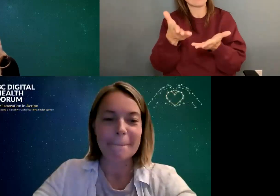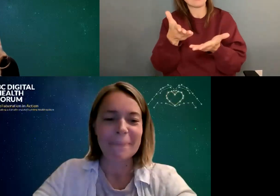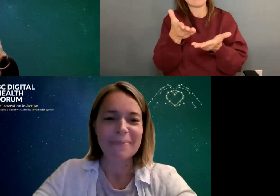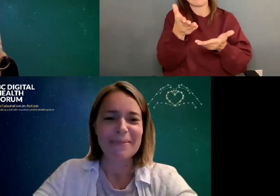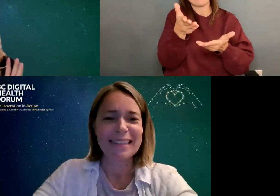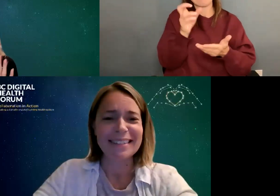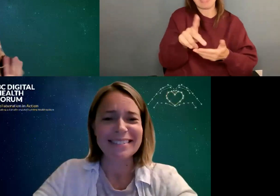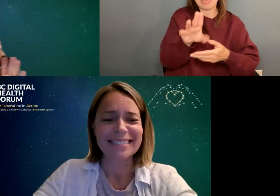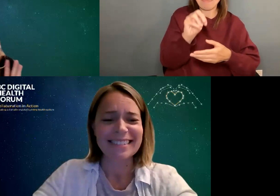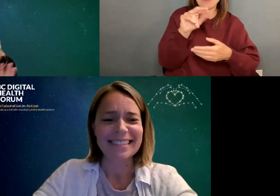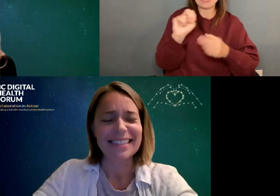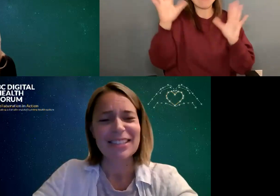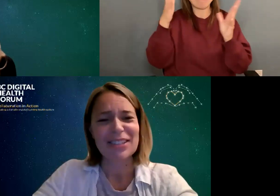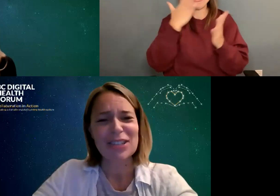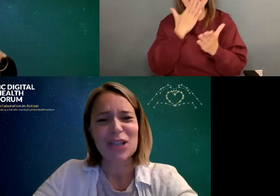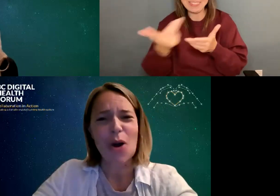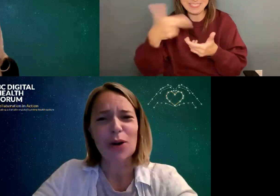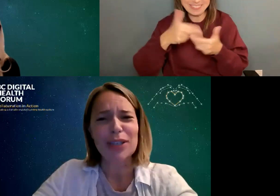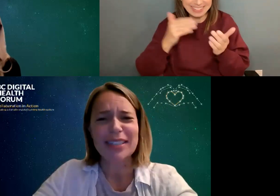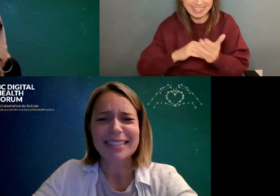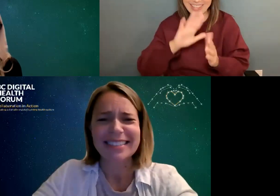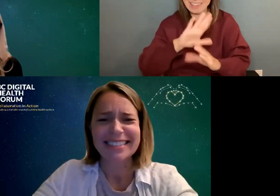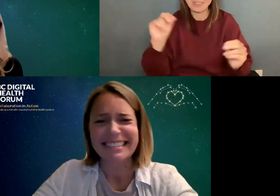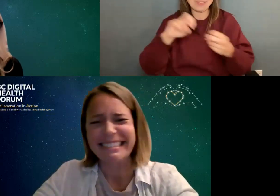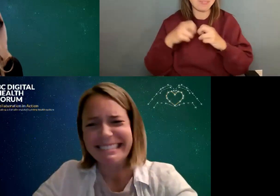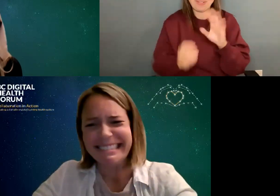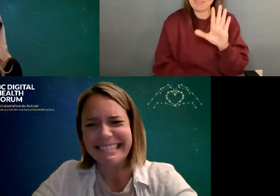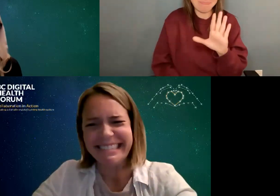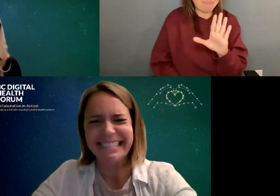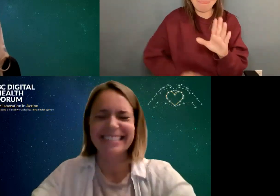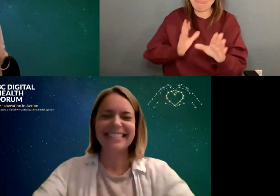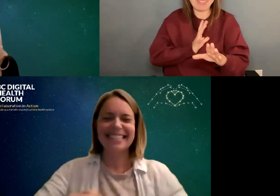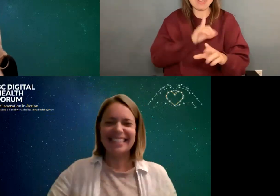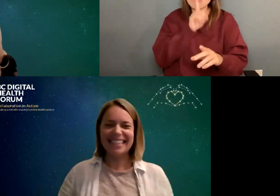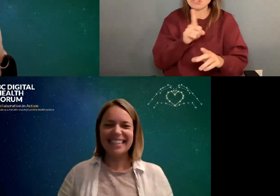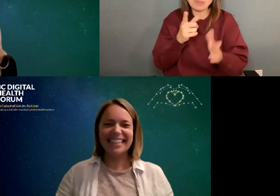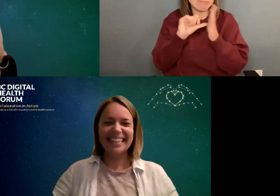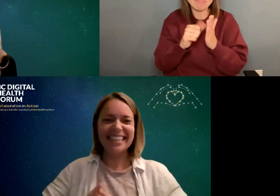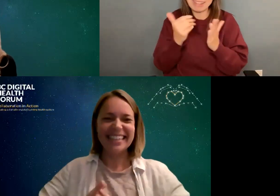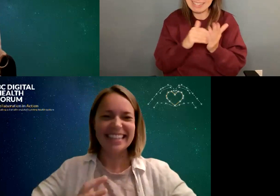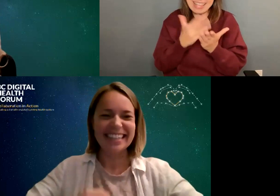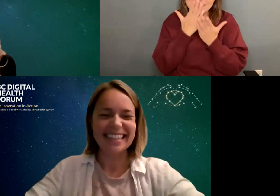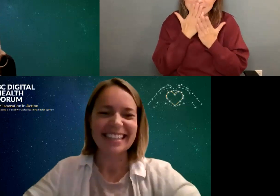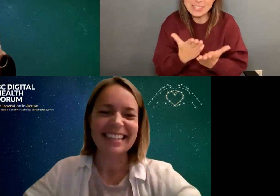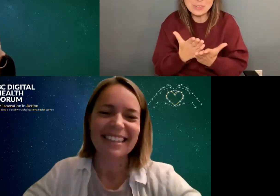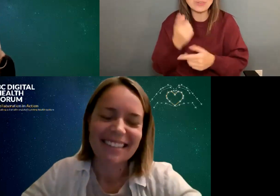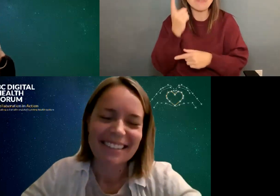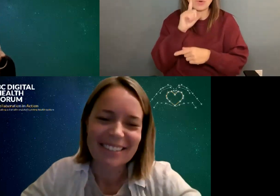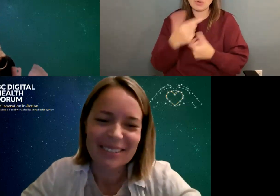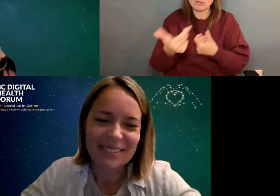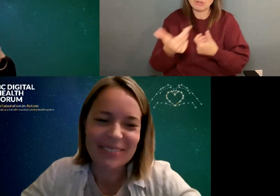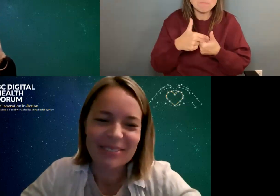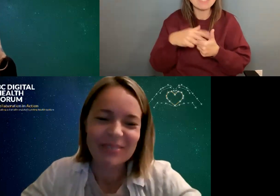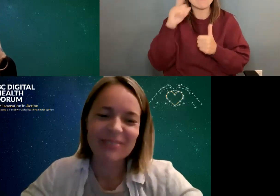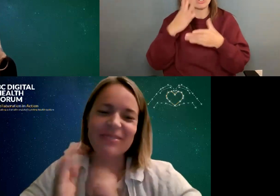is back. Marianne, thank you for reconnecting. No problem at all. Just really want to reiterate our thanks for being here